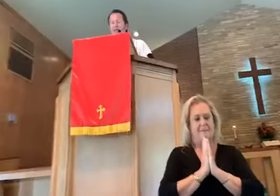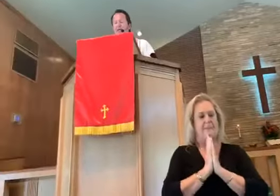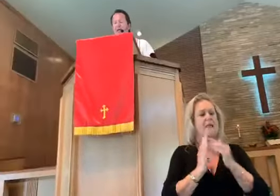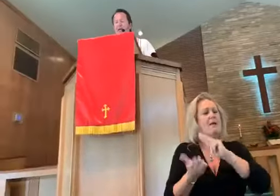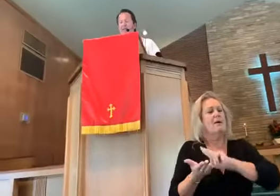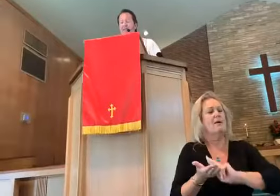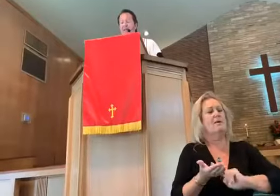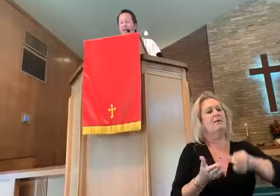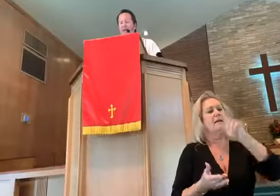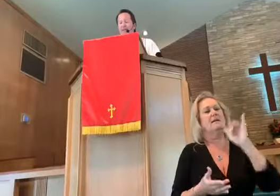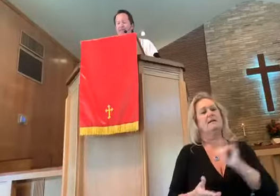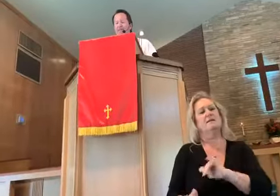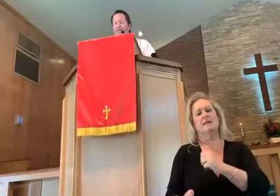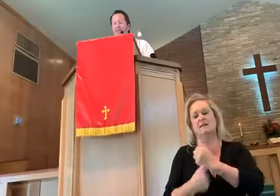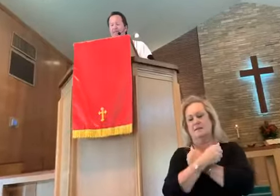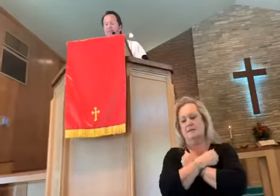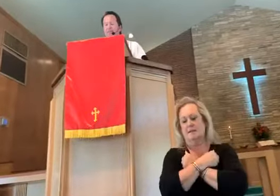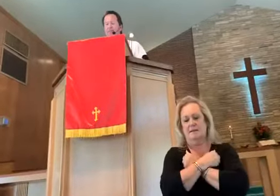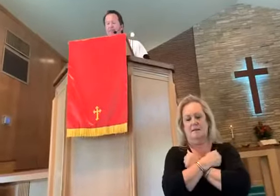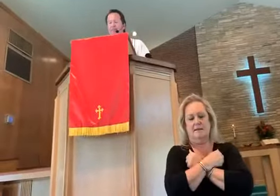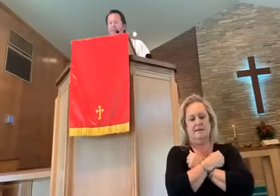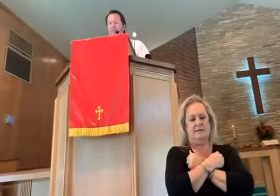Holy and everlasting God,